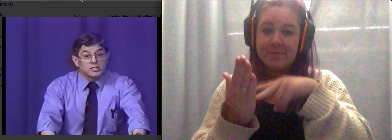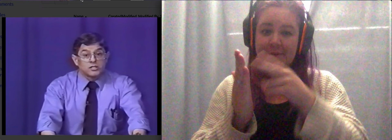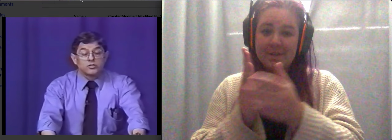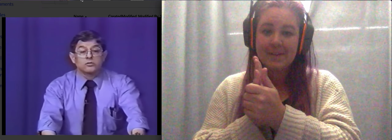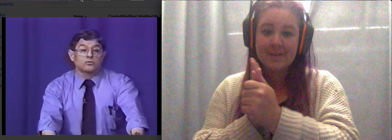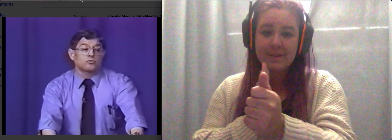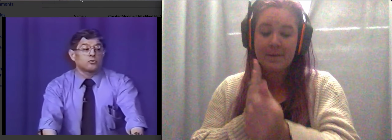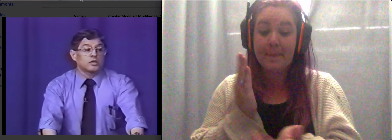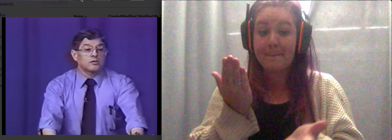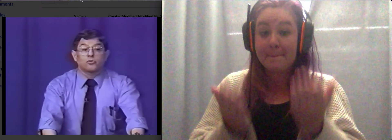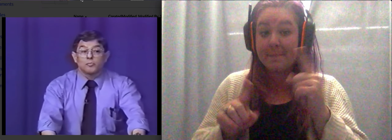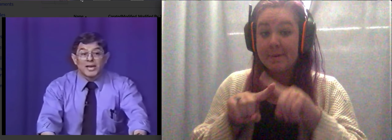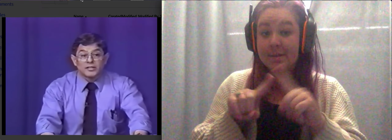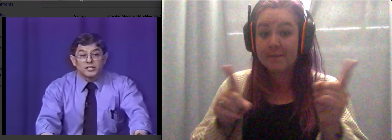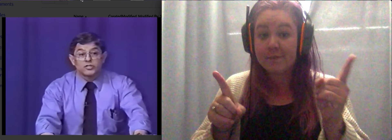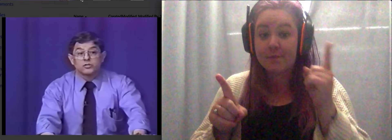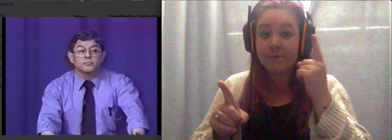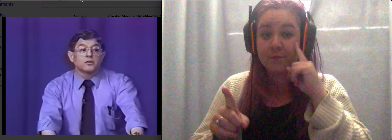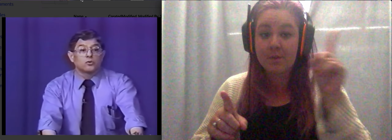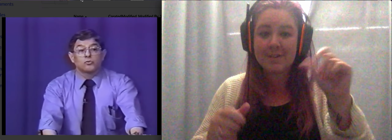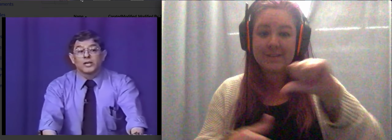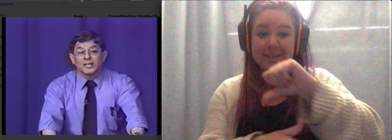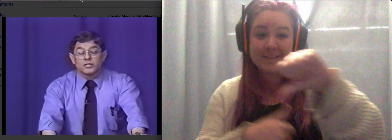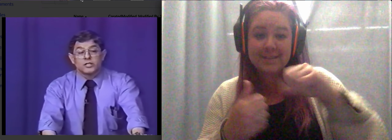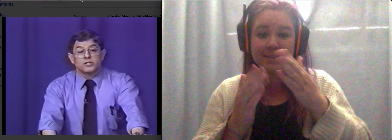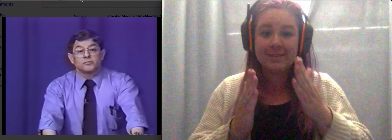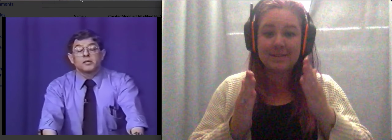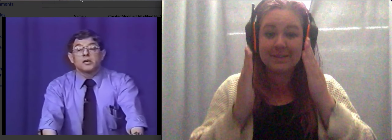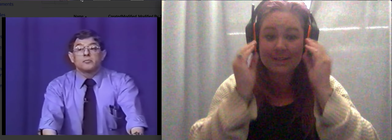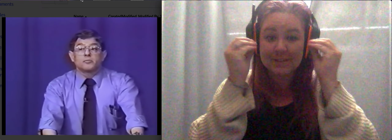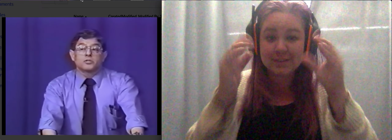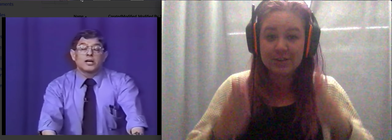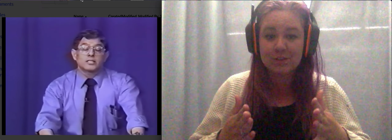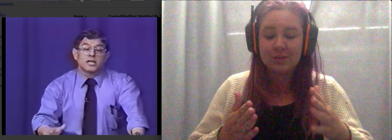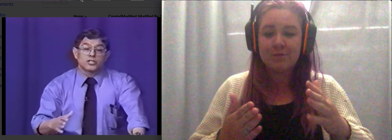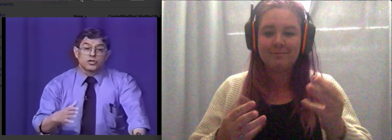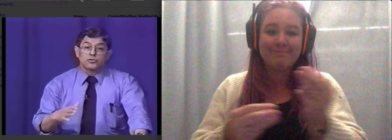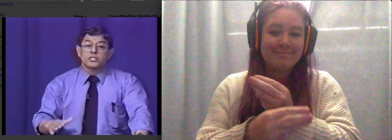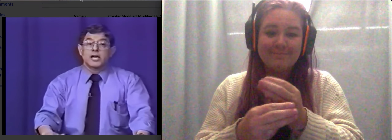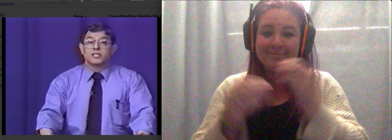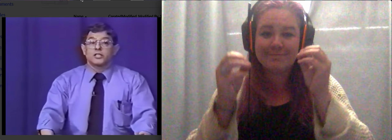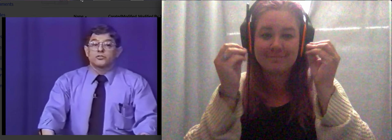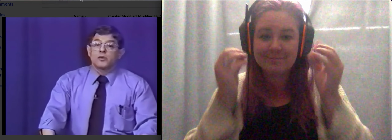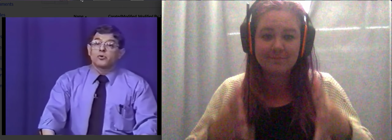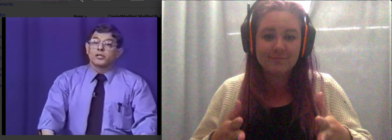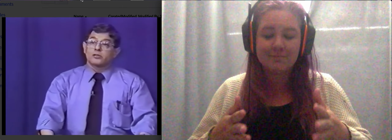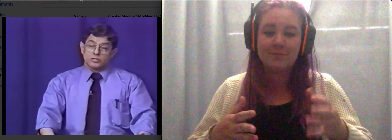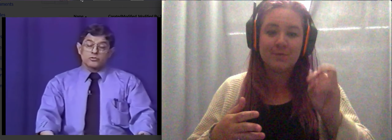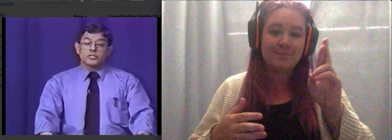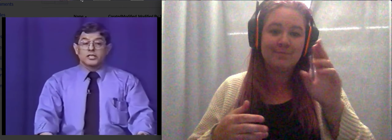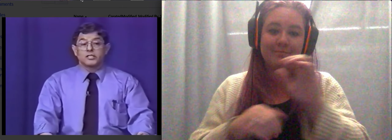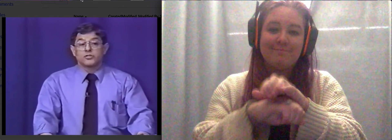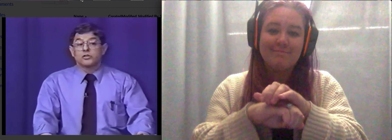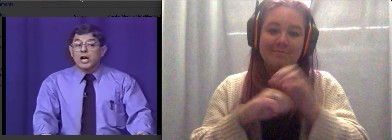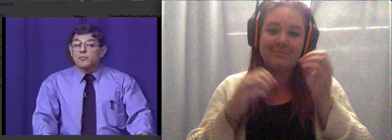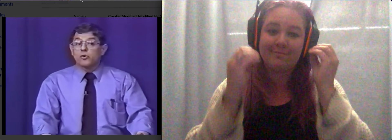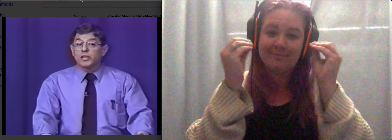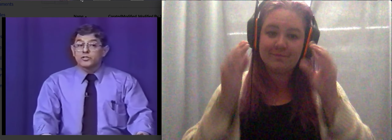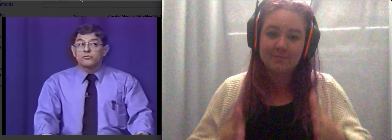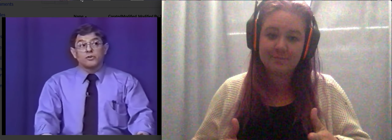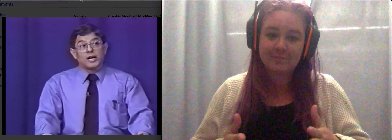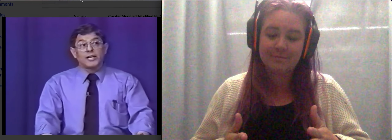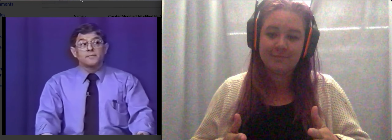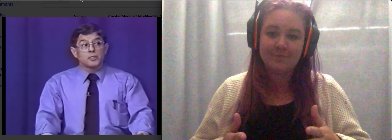or for a math teacher or for an English teacher. So as a social science teacher, or social studies teacher, I'm going to